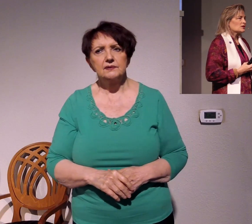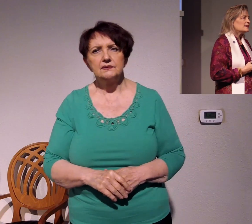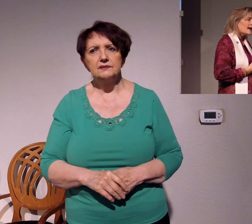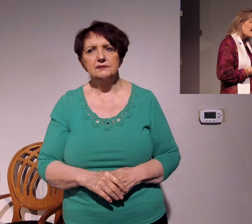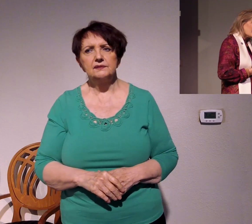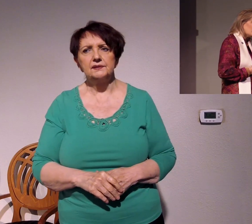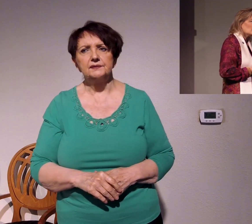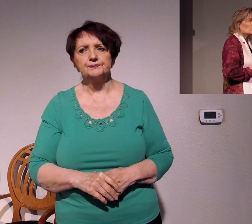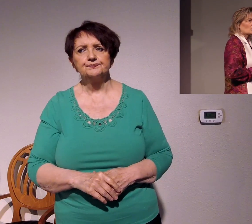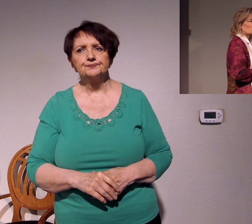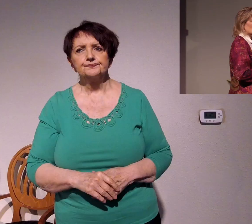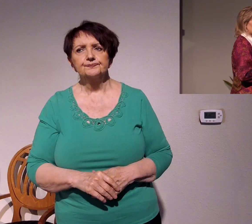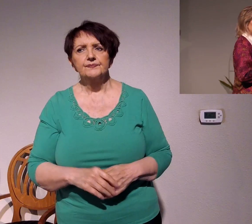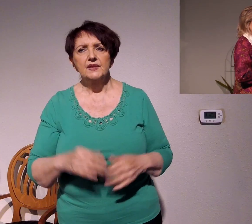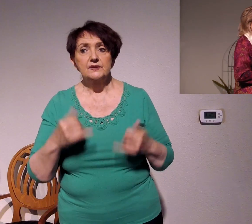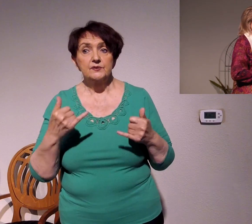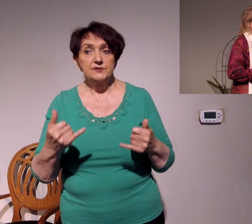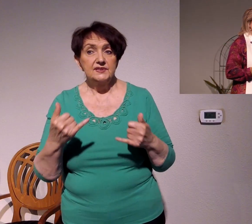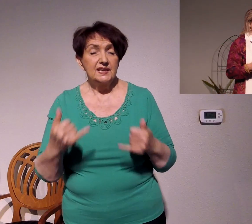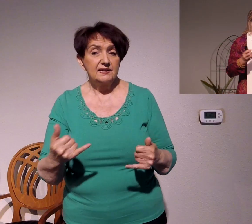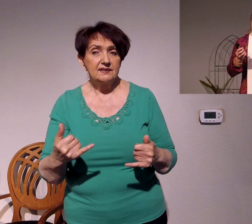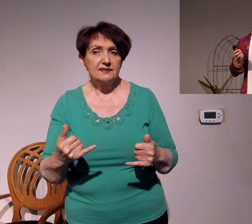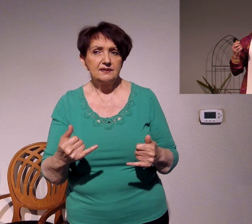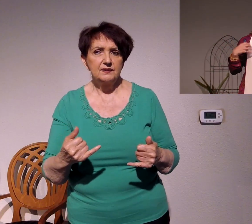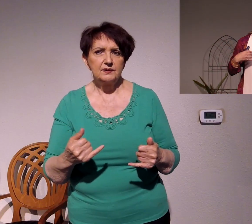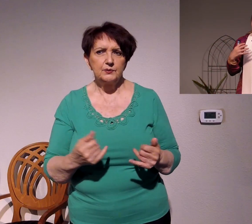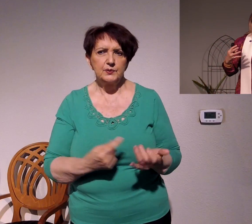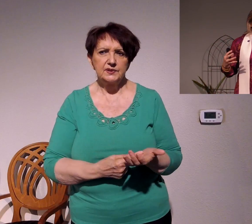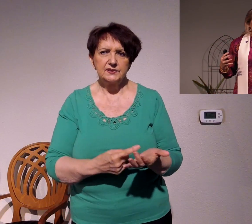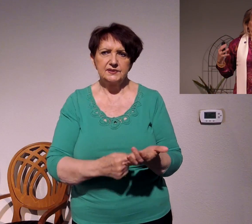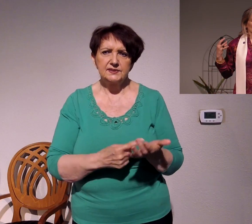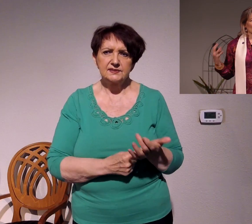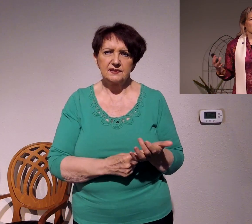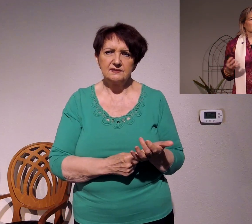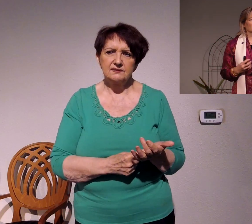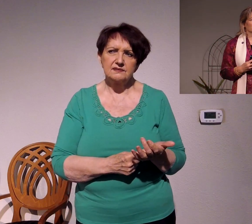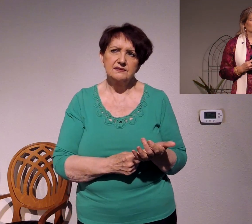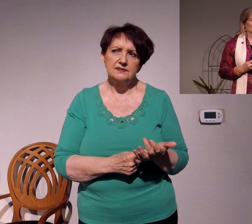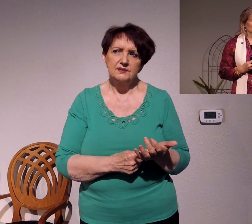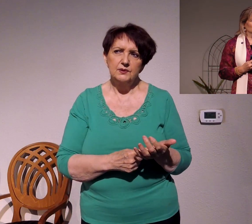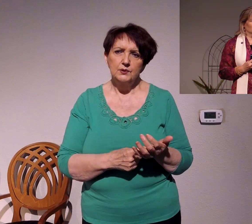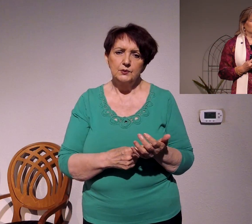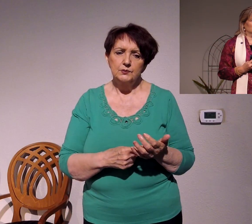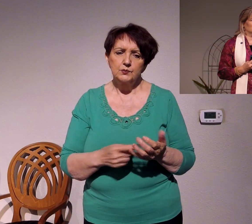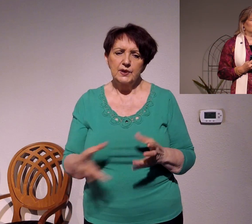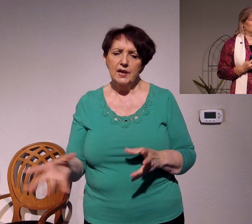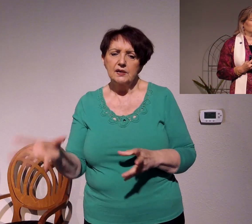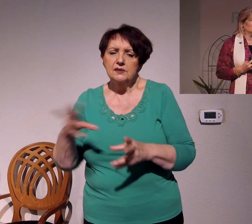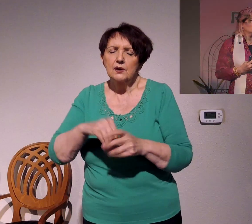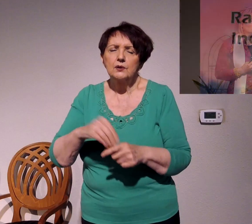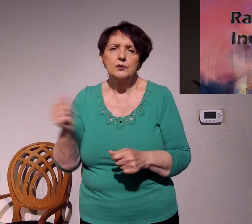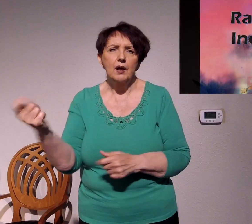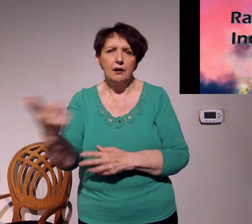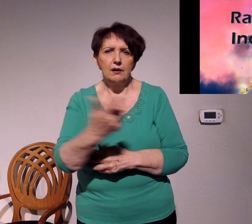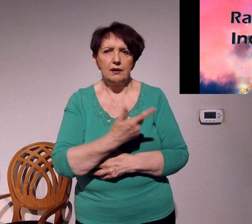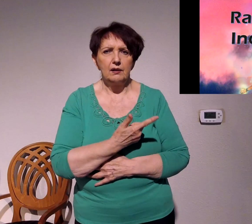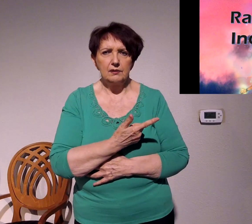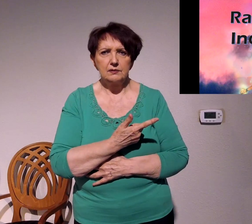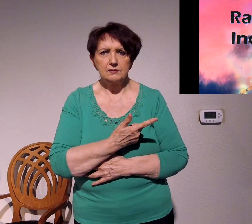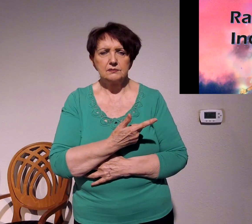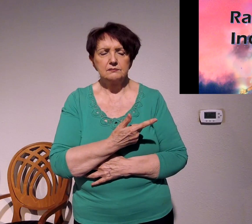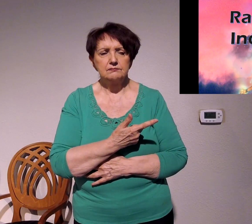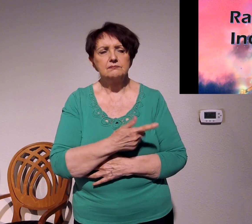so today, we're going to talk about that we are radically inclusive. We're